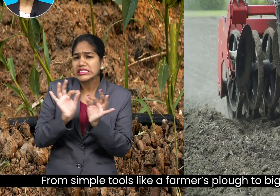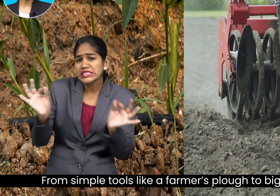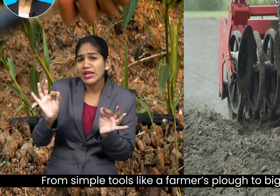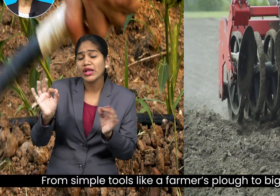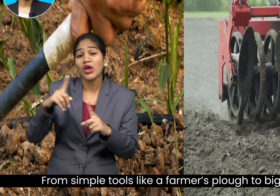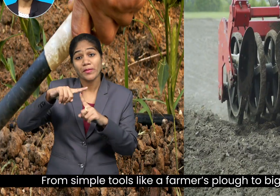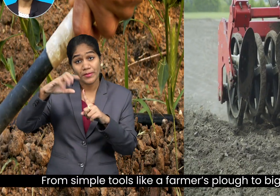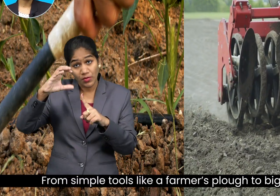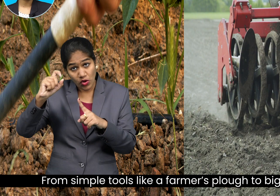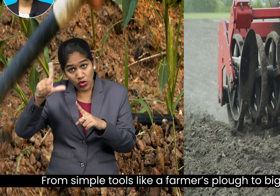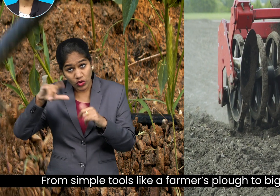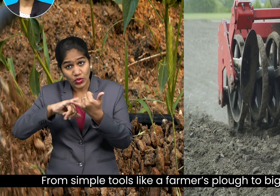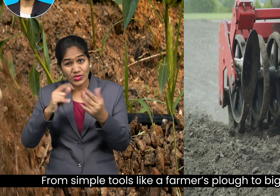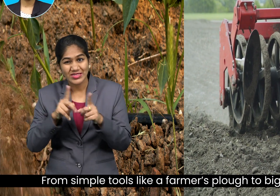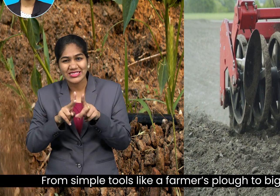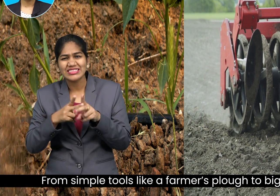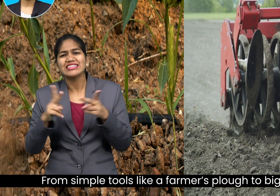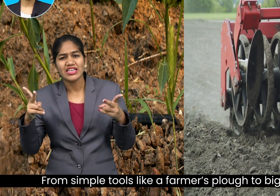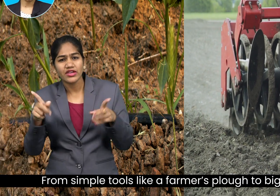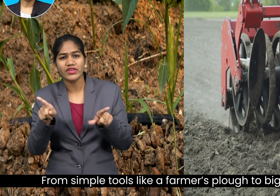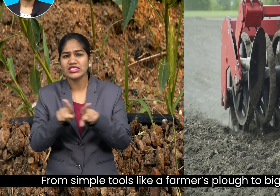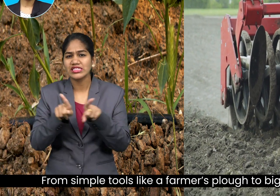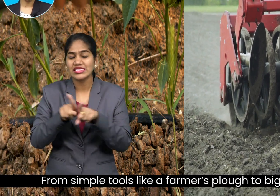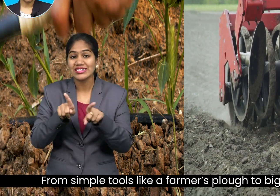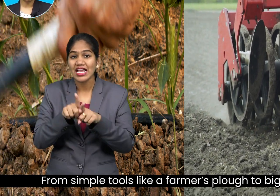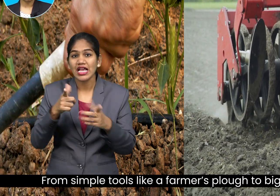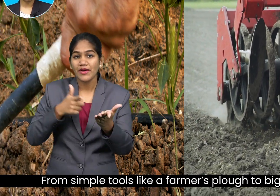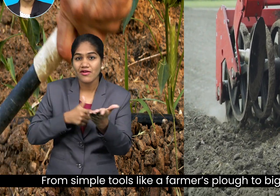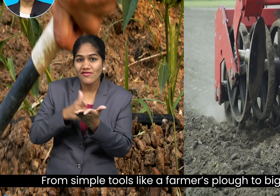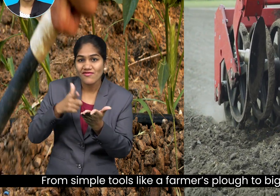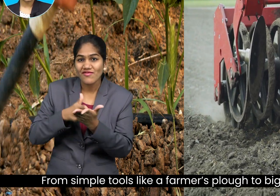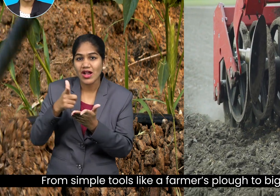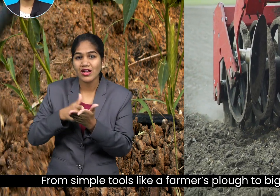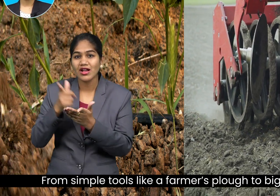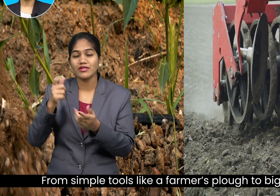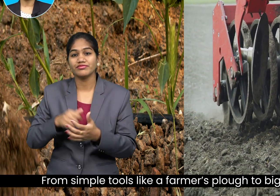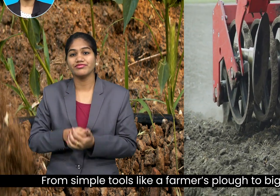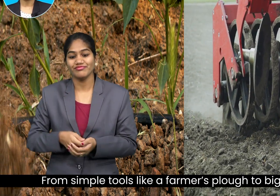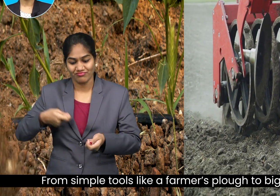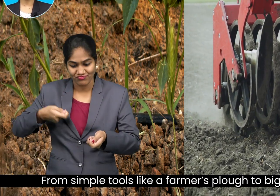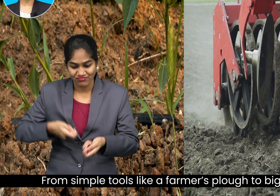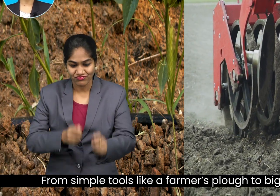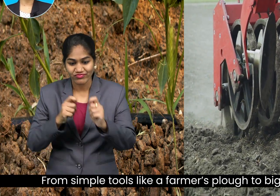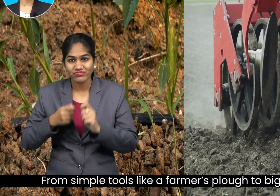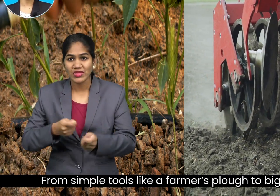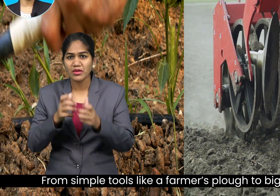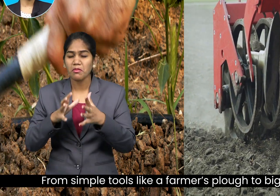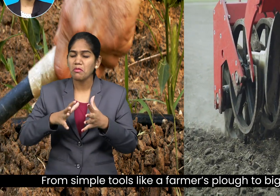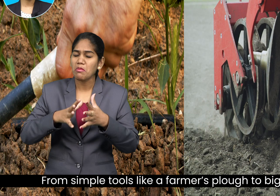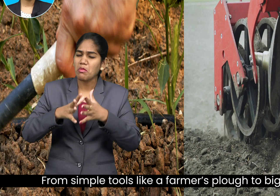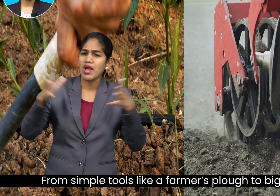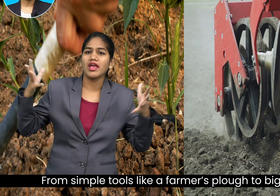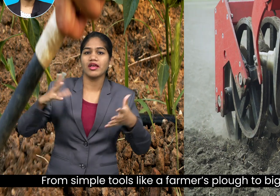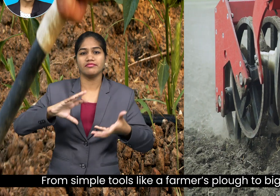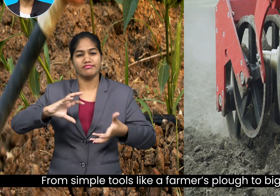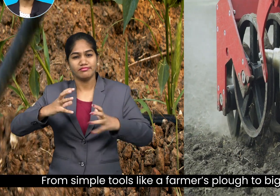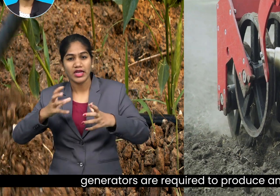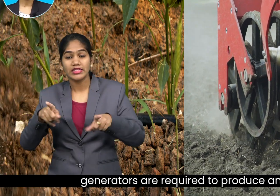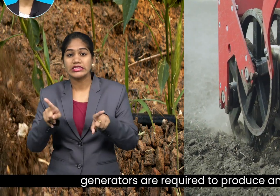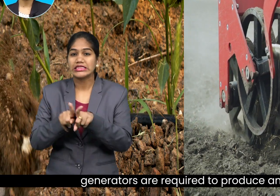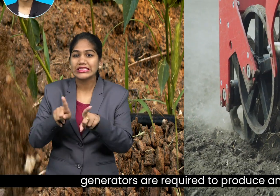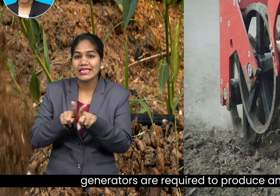From simple tools like a farmer's plough to big machines